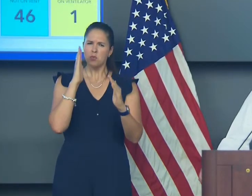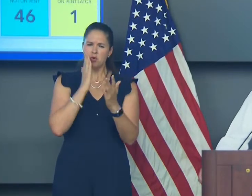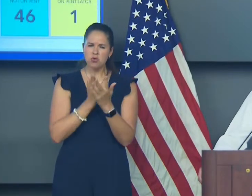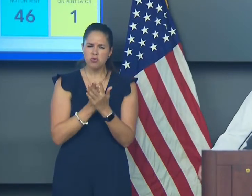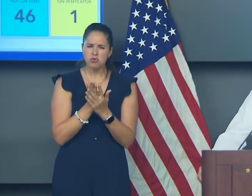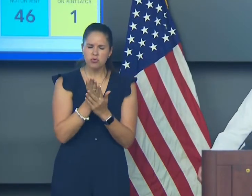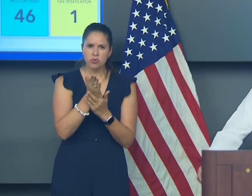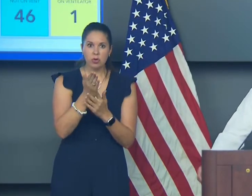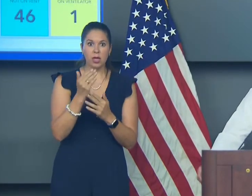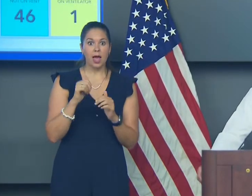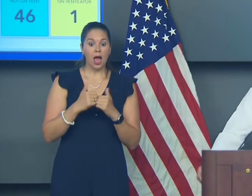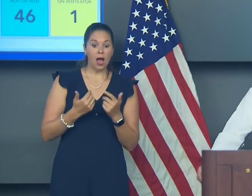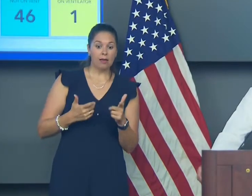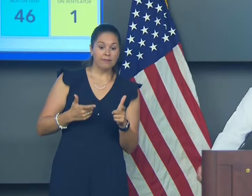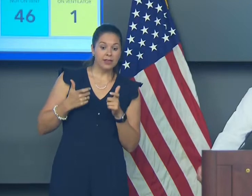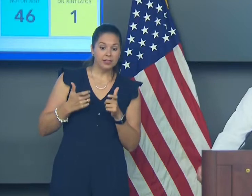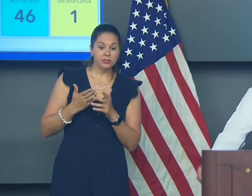it